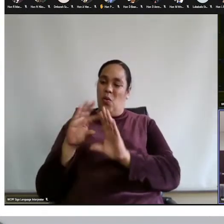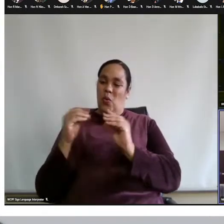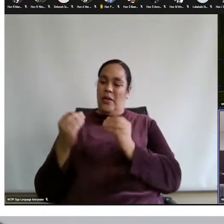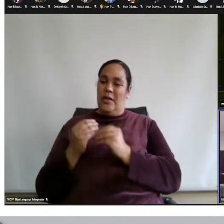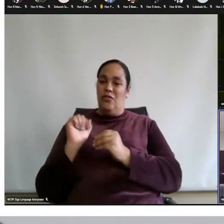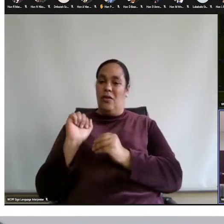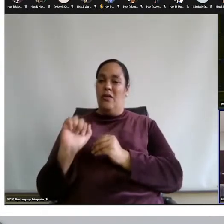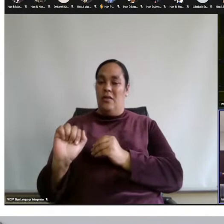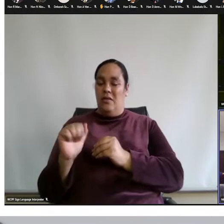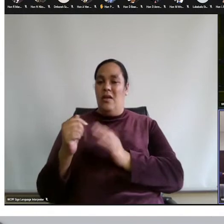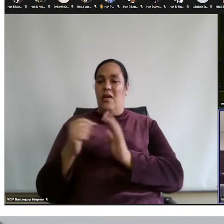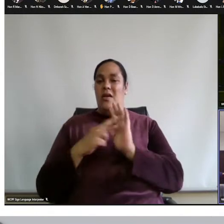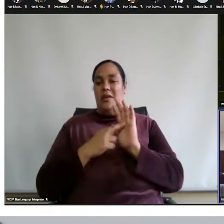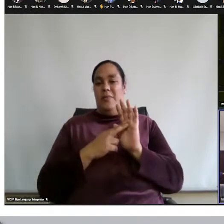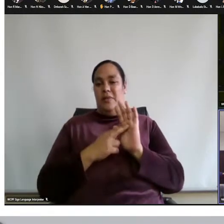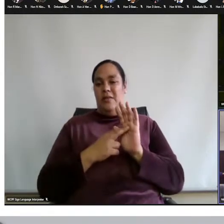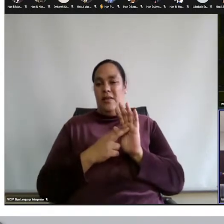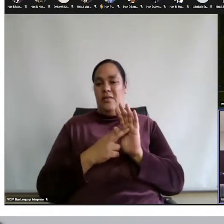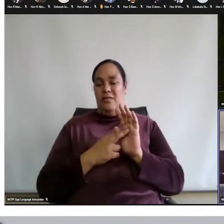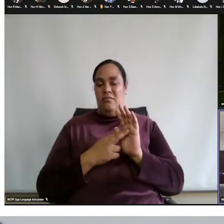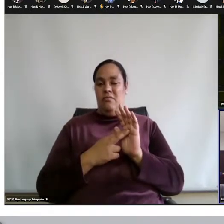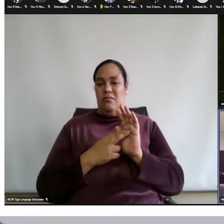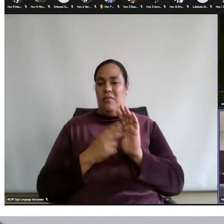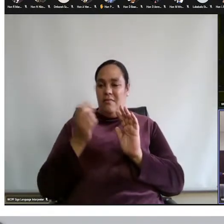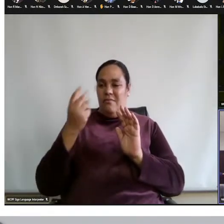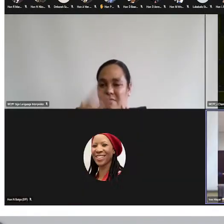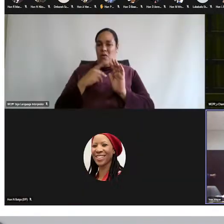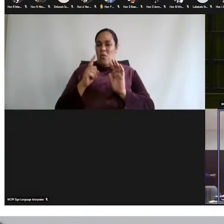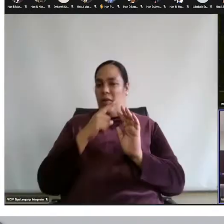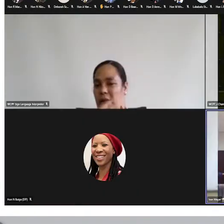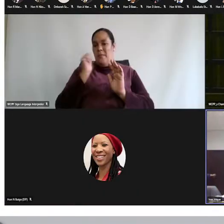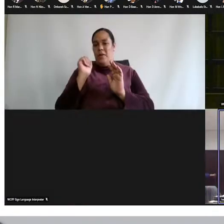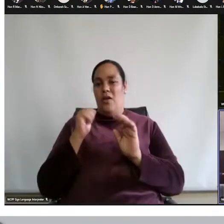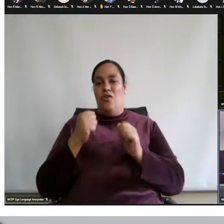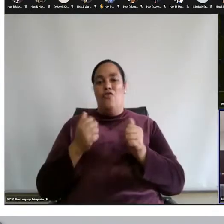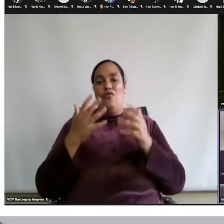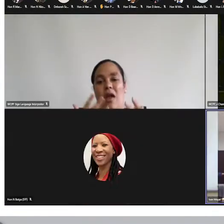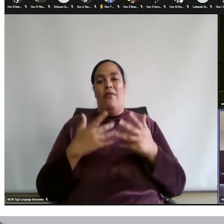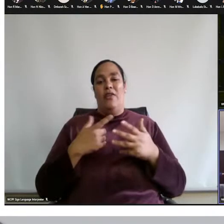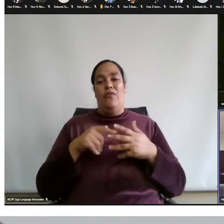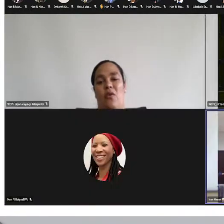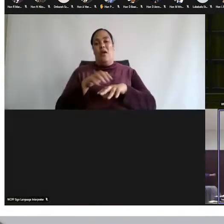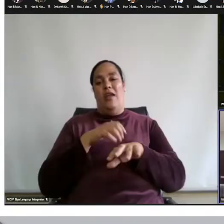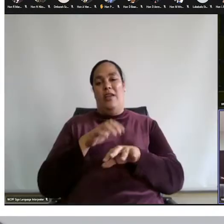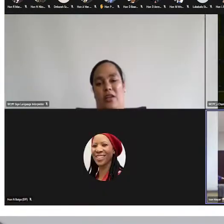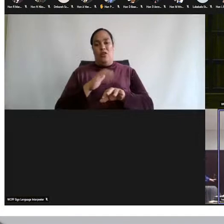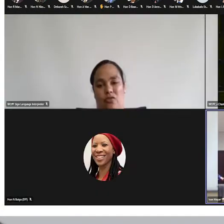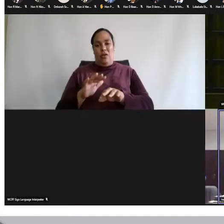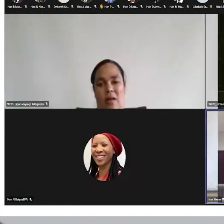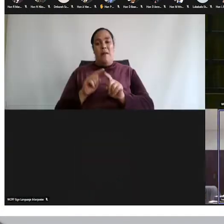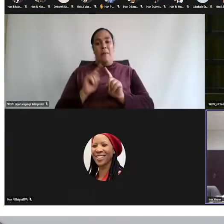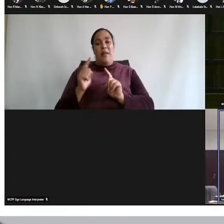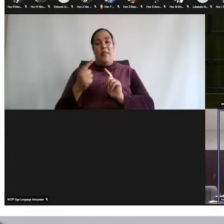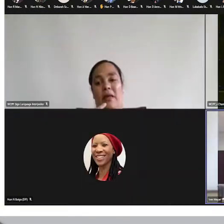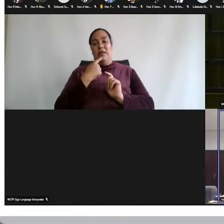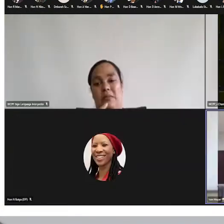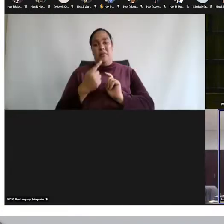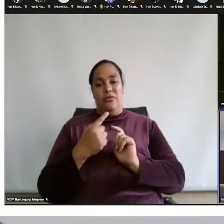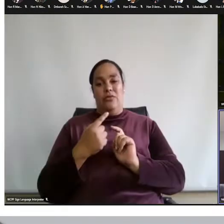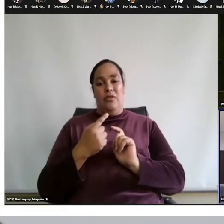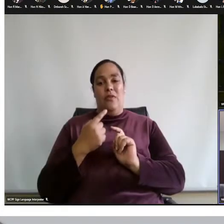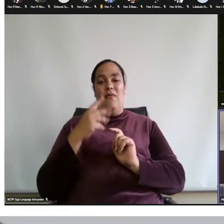did present to us what they call the drivers for agriculture. And they mentioned four